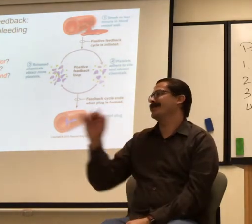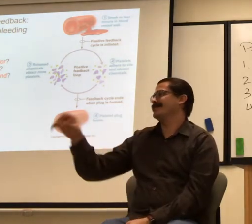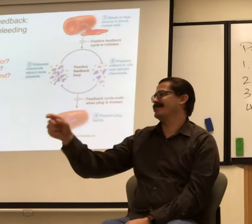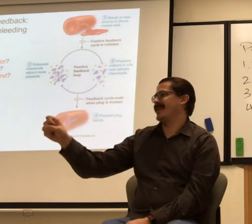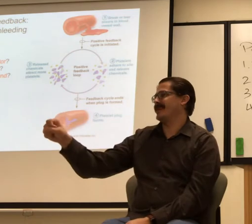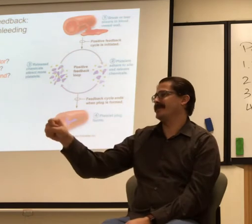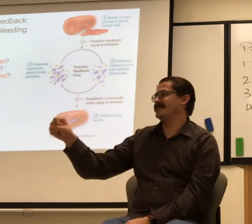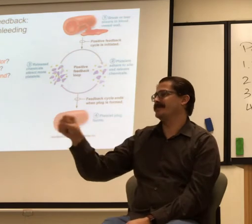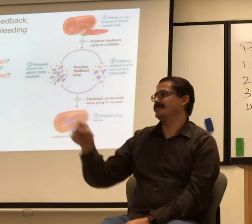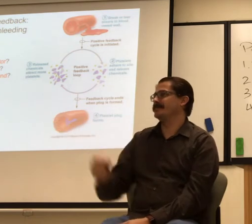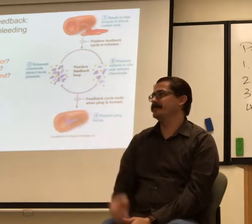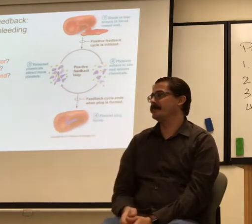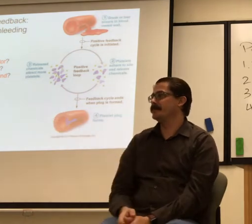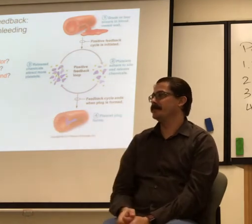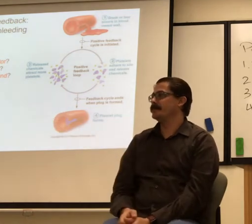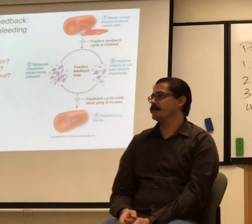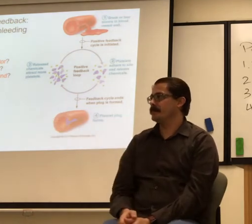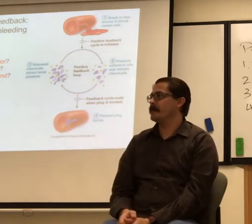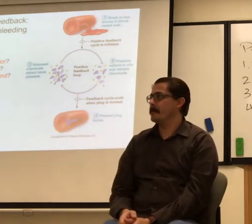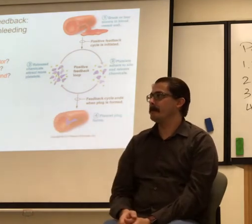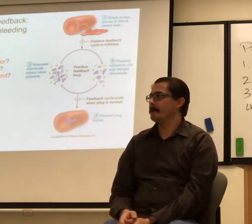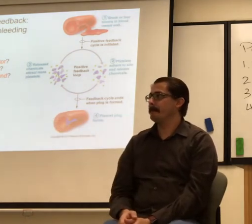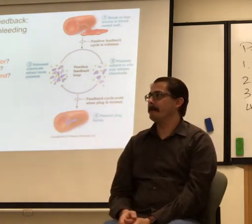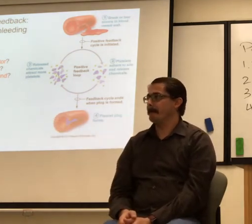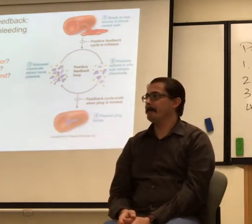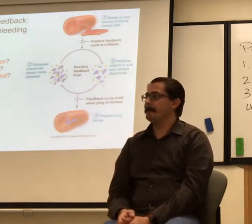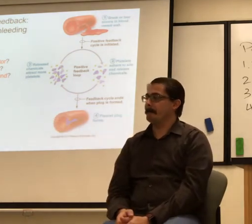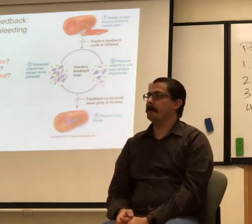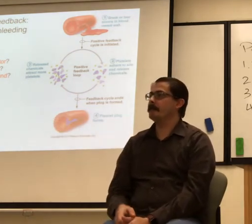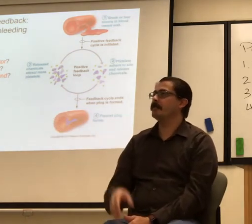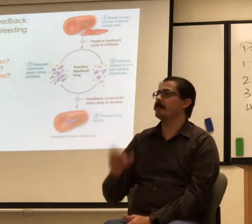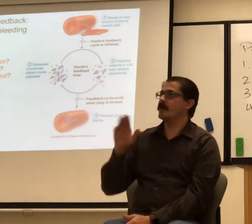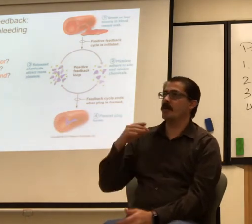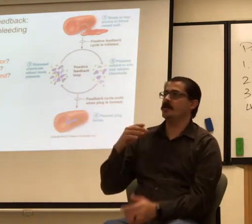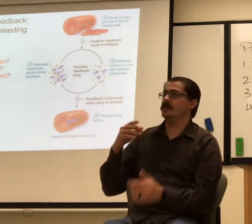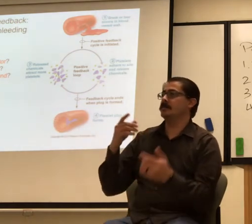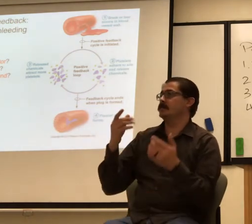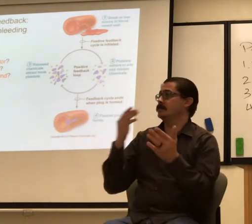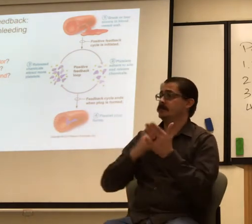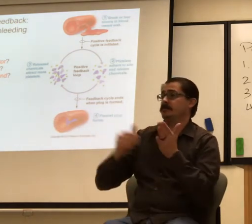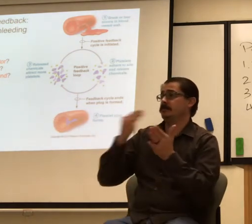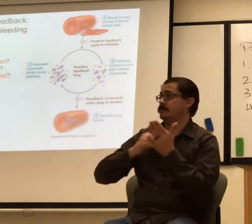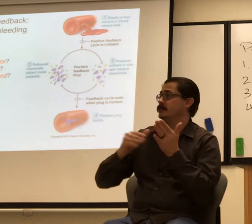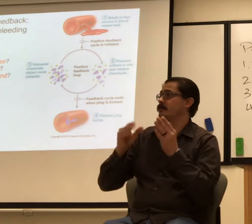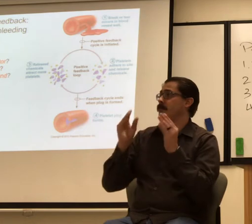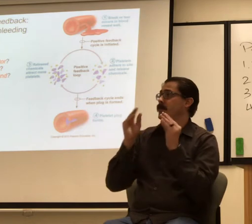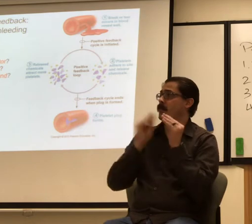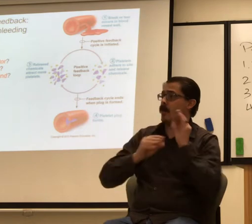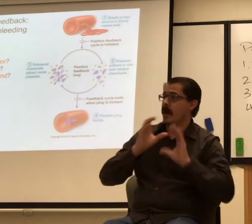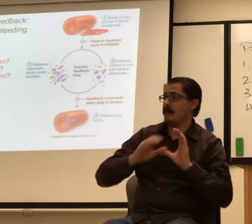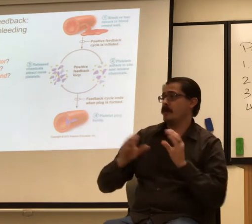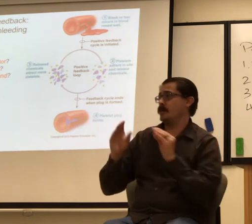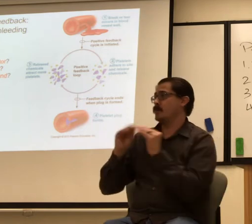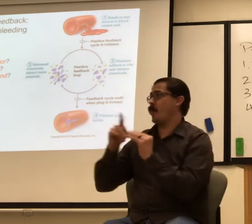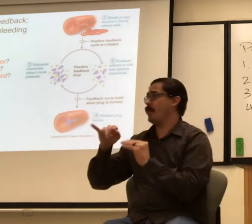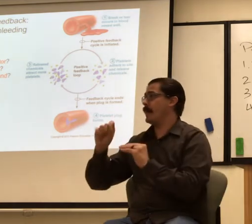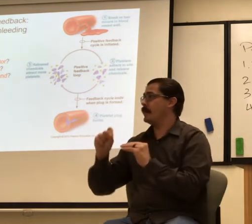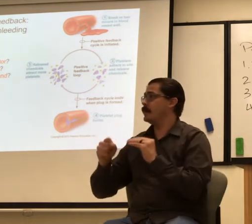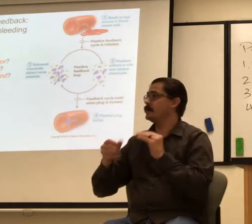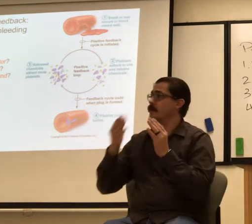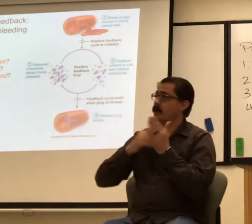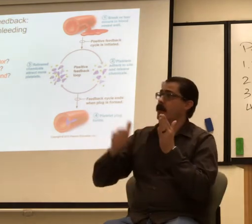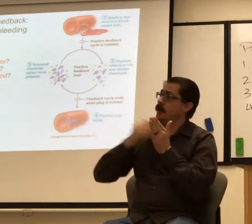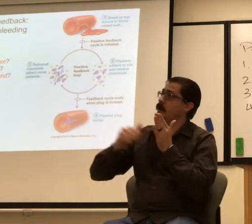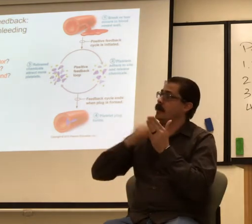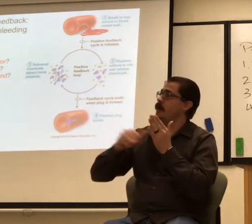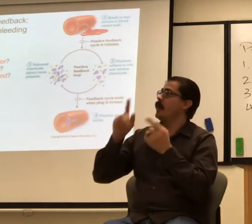And that attracts more platelets, and it just keeps going round and round and around and around. More platelets, more chemicals, more platelets, more chemicals,